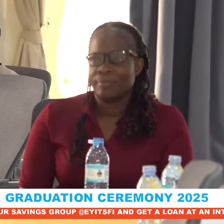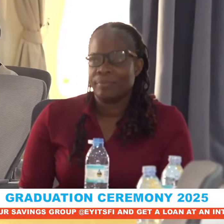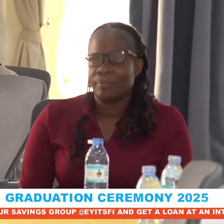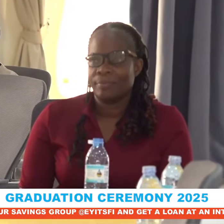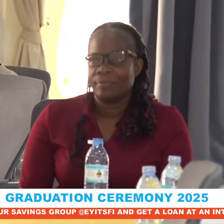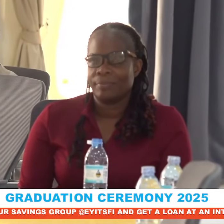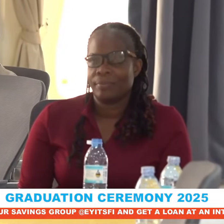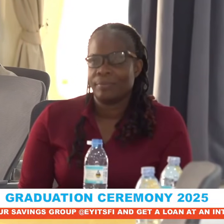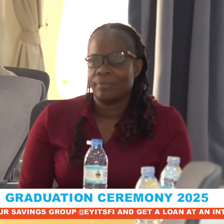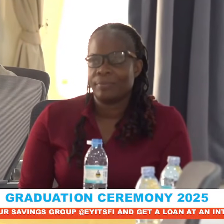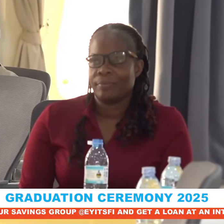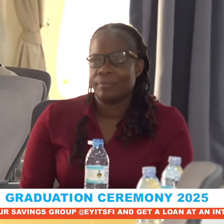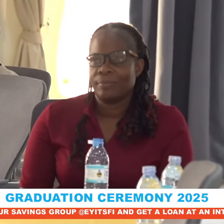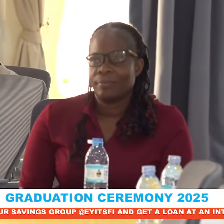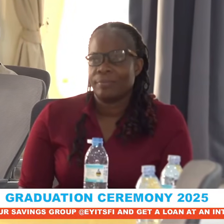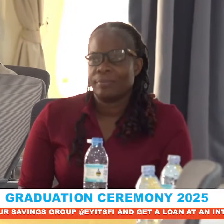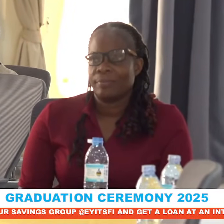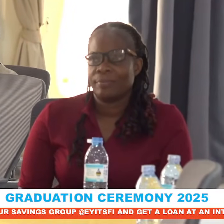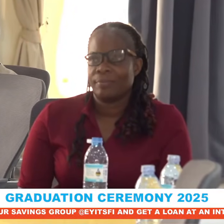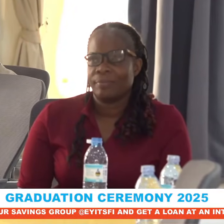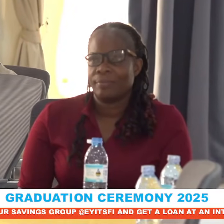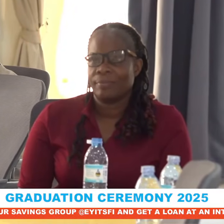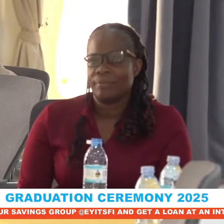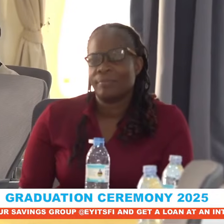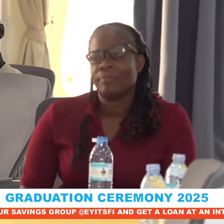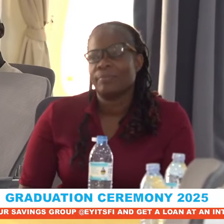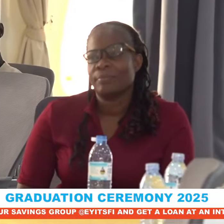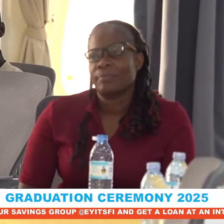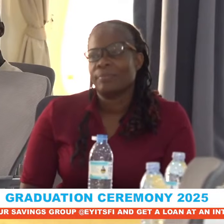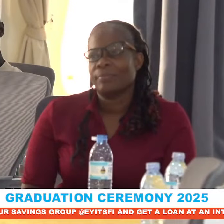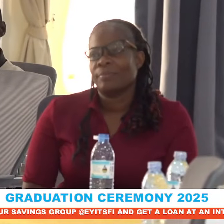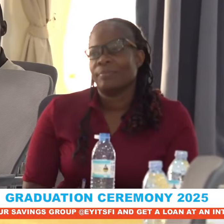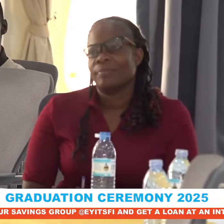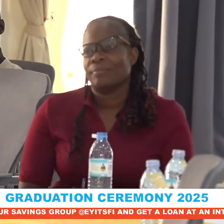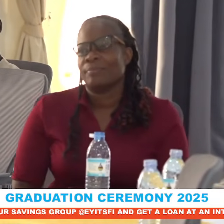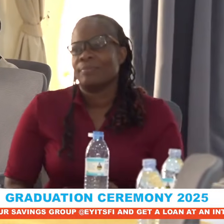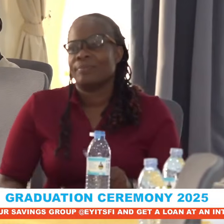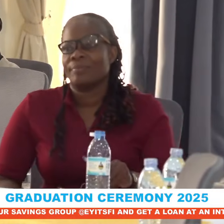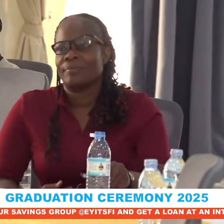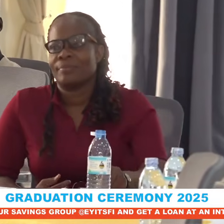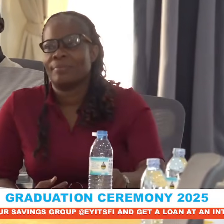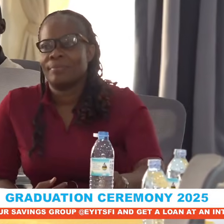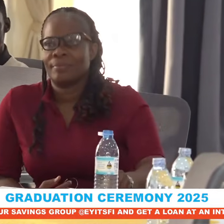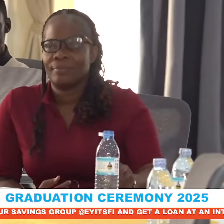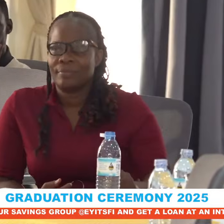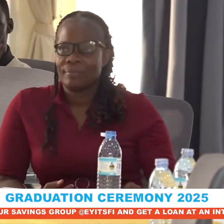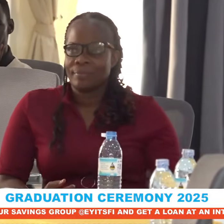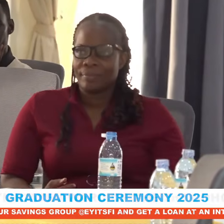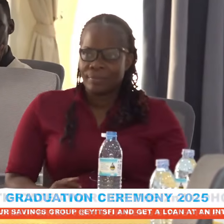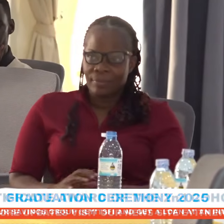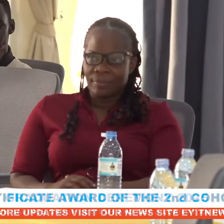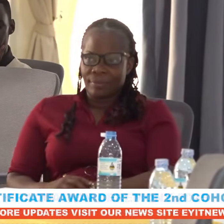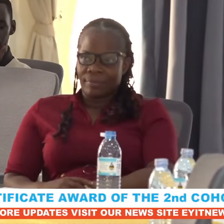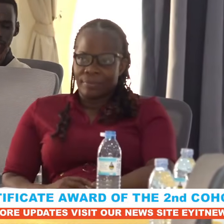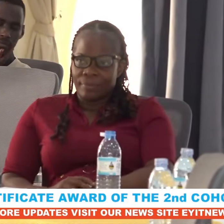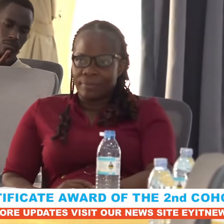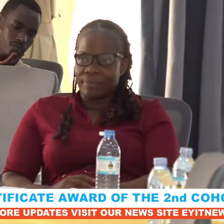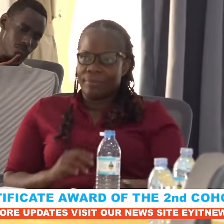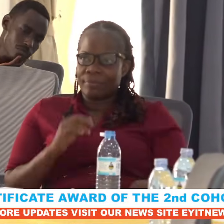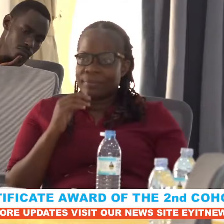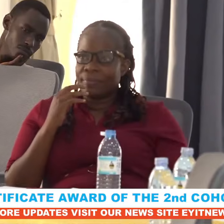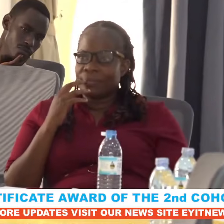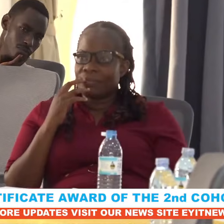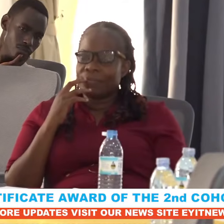policy, and she's still very supportive. She has also undertaken some